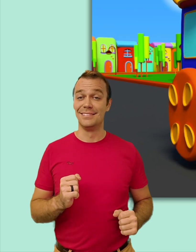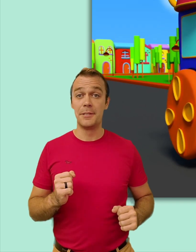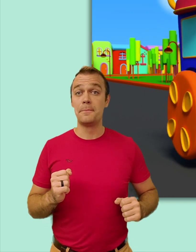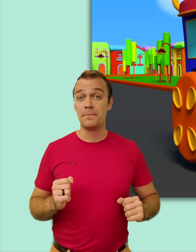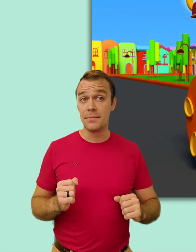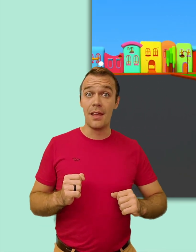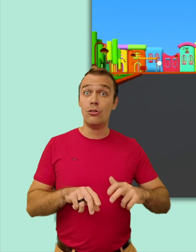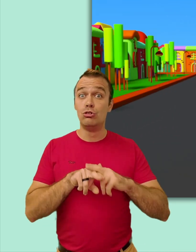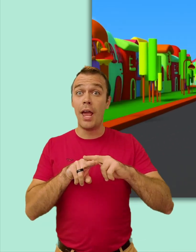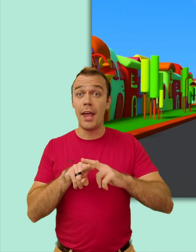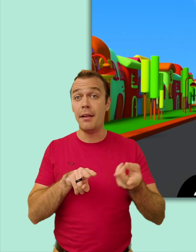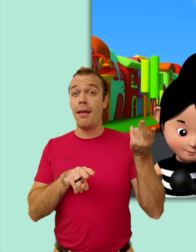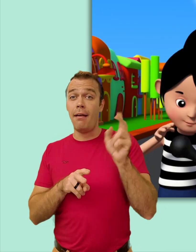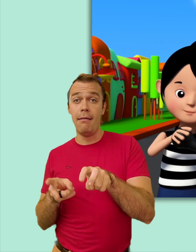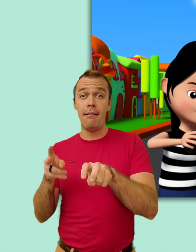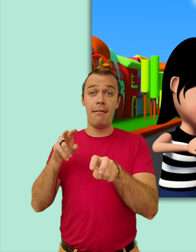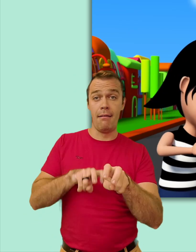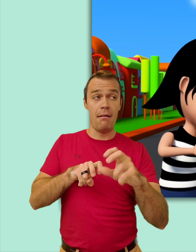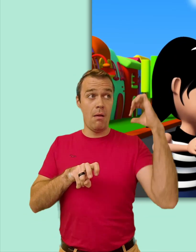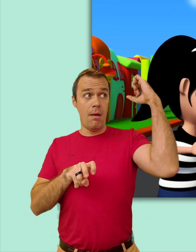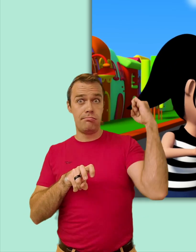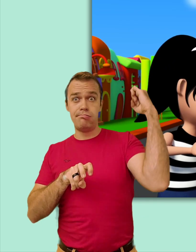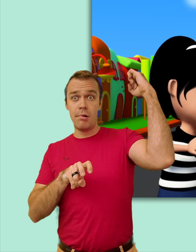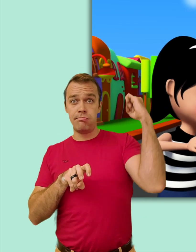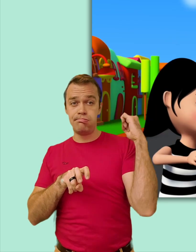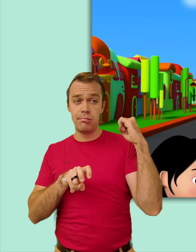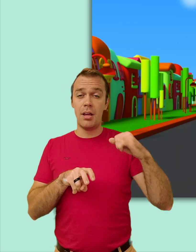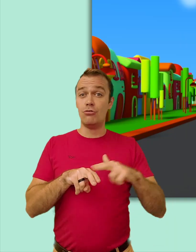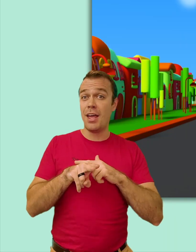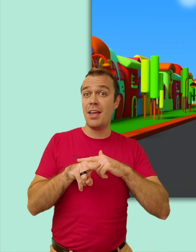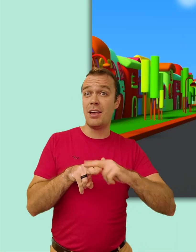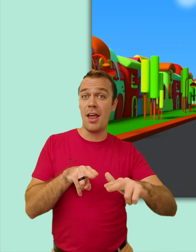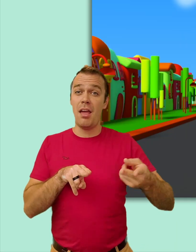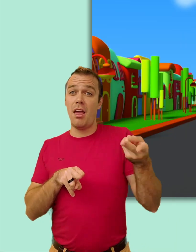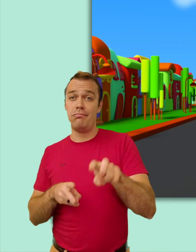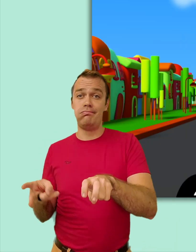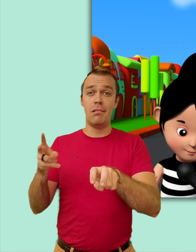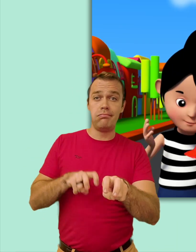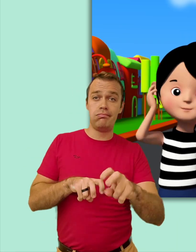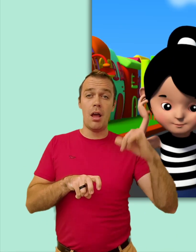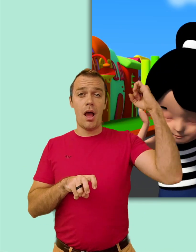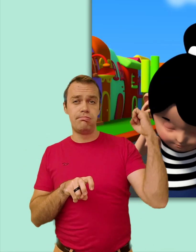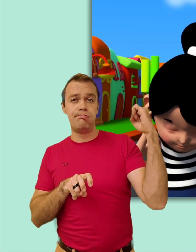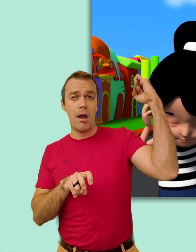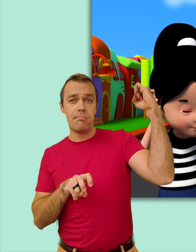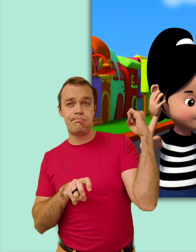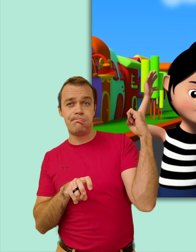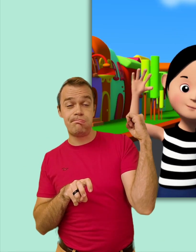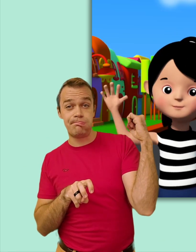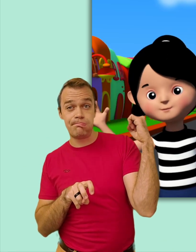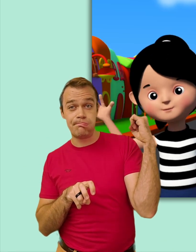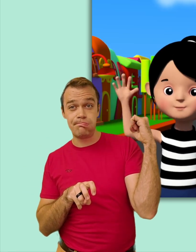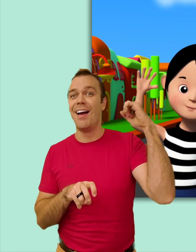We climbed on a train and tooted the horn, tooted the horn, tooted the horn. We climbed on a train and tooted the horn, hi-ho,